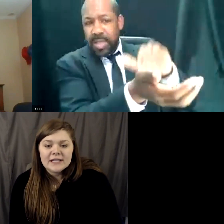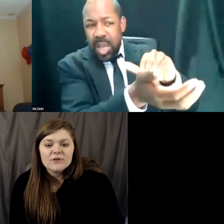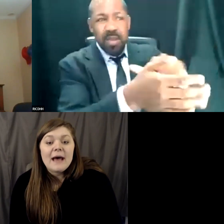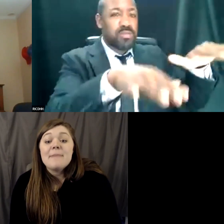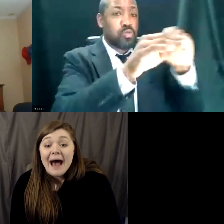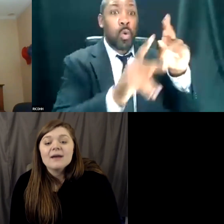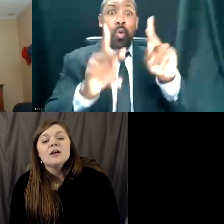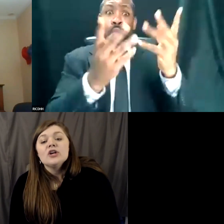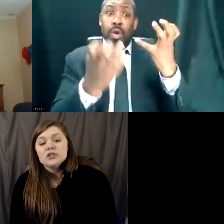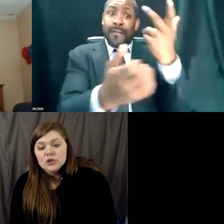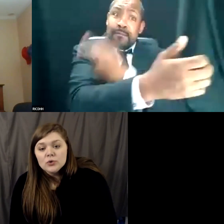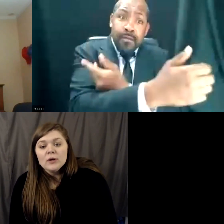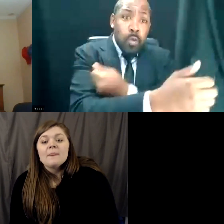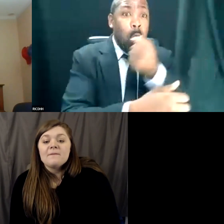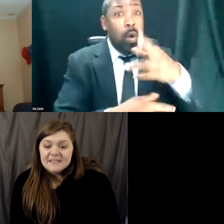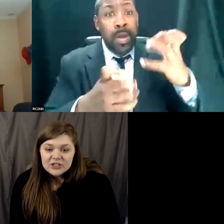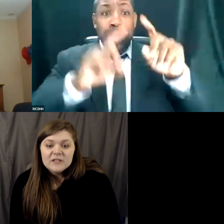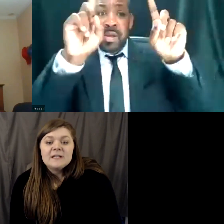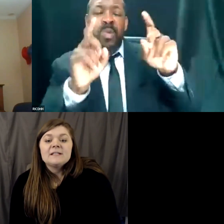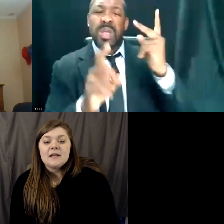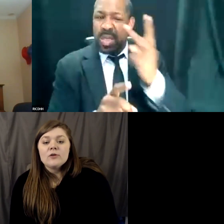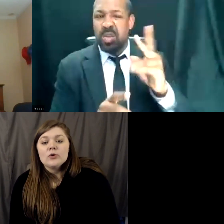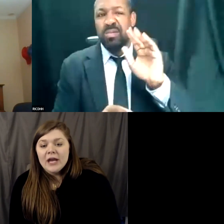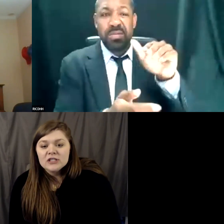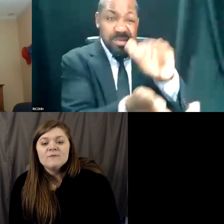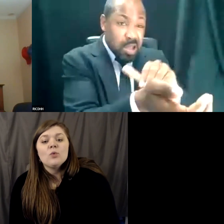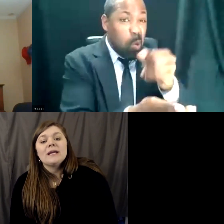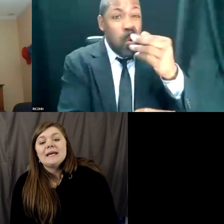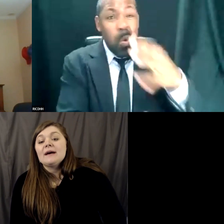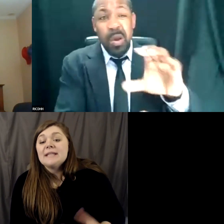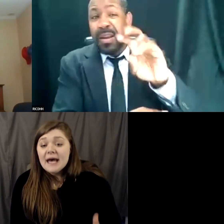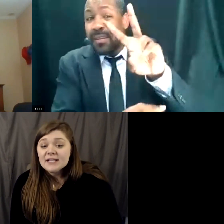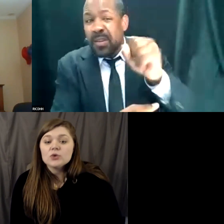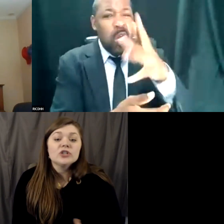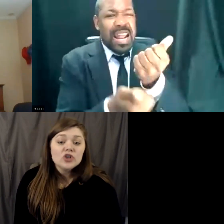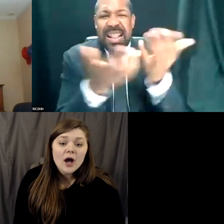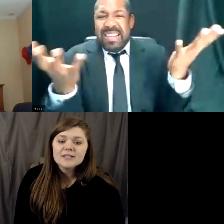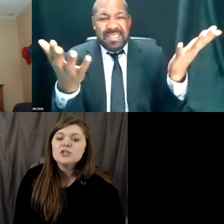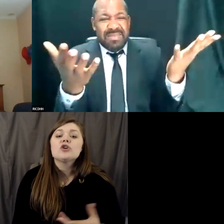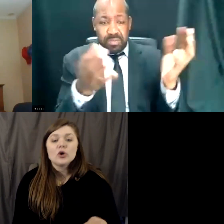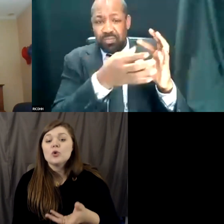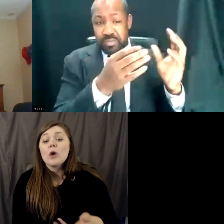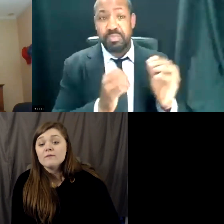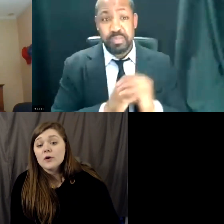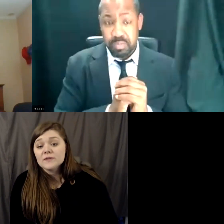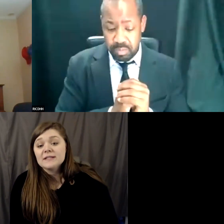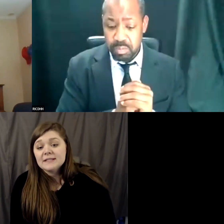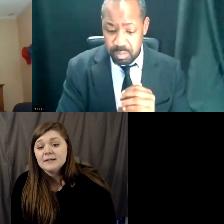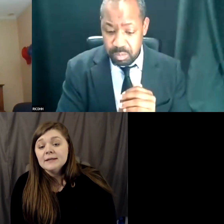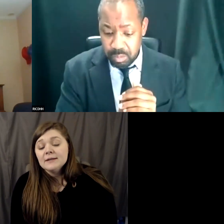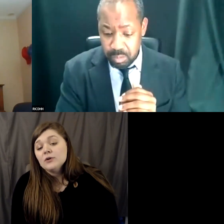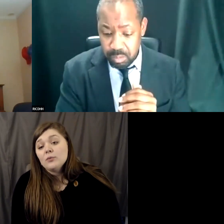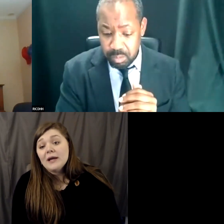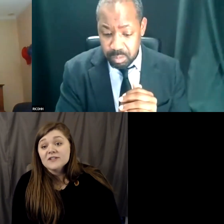to transfer that back to the physicians and other locations. If you want to get a test or a shot, you can go to one of those